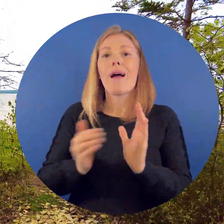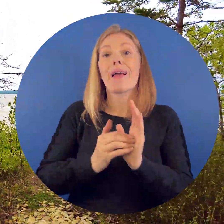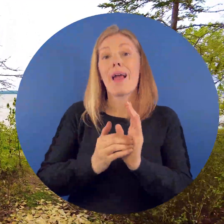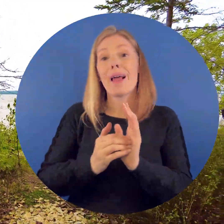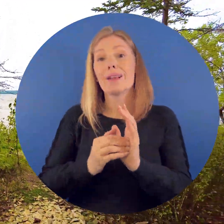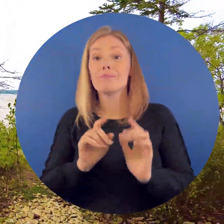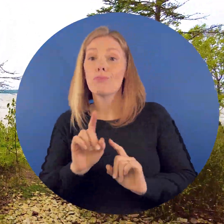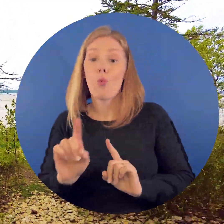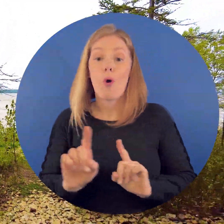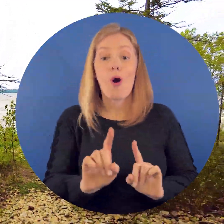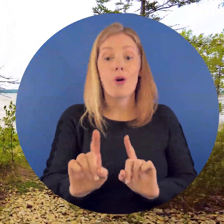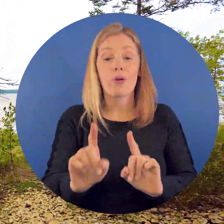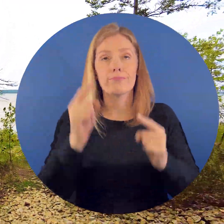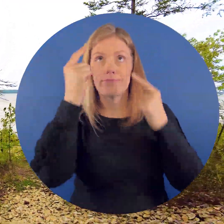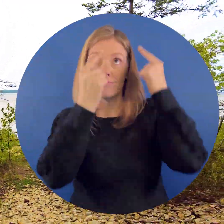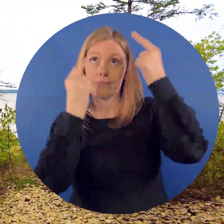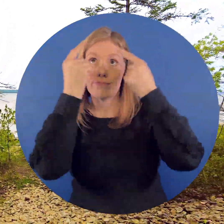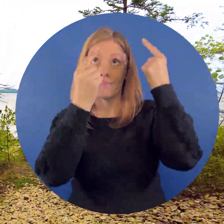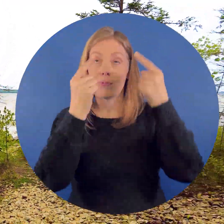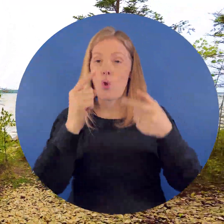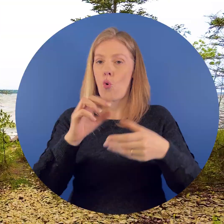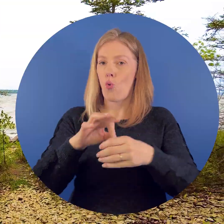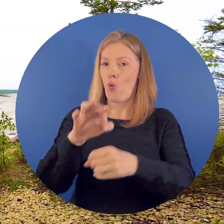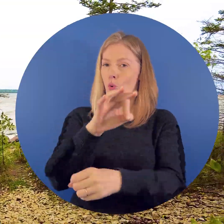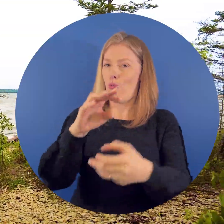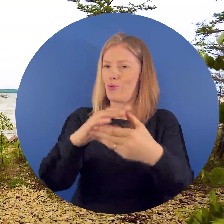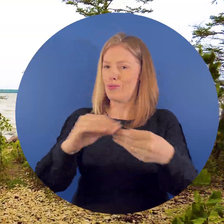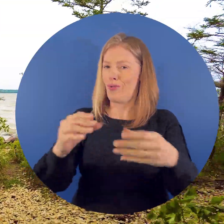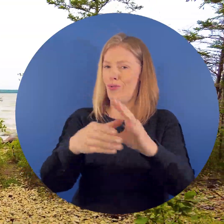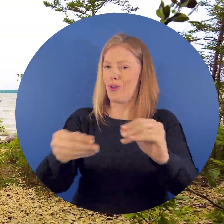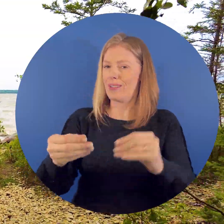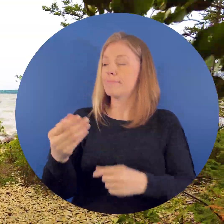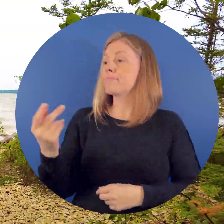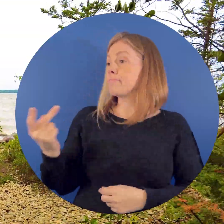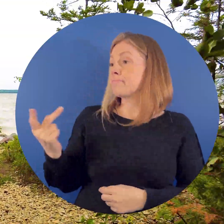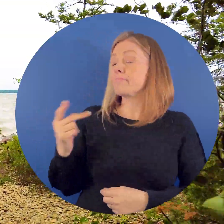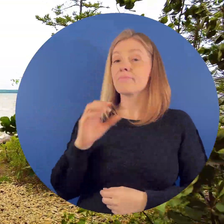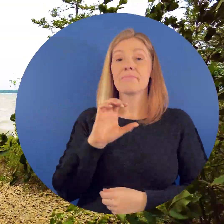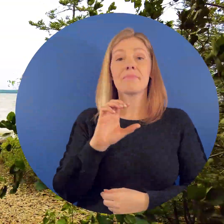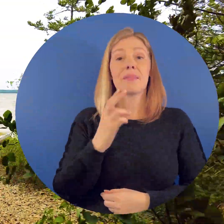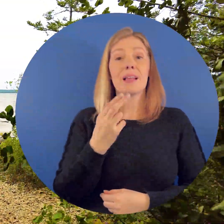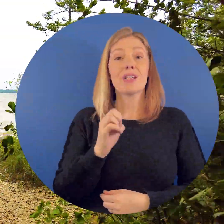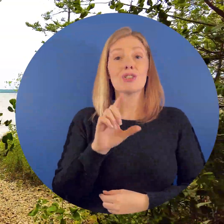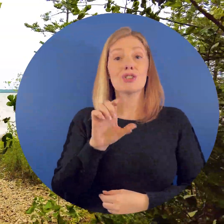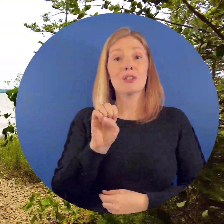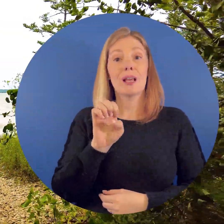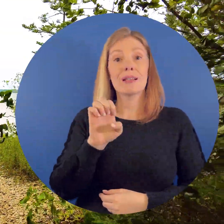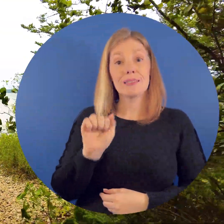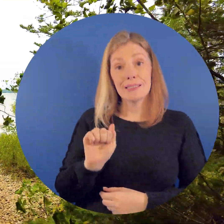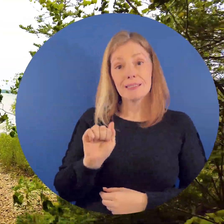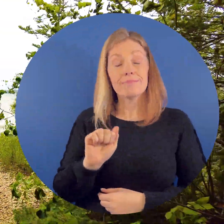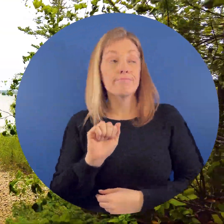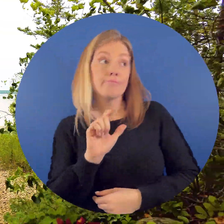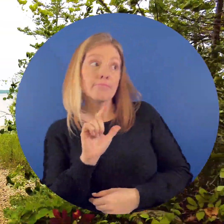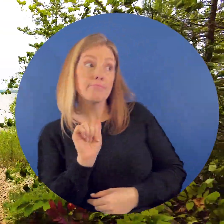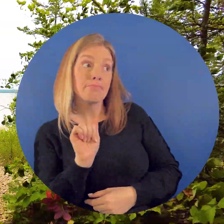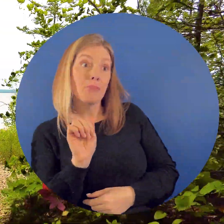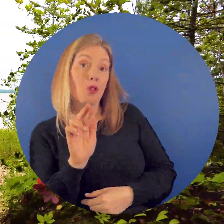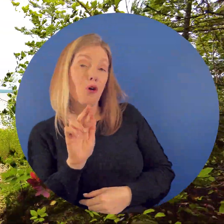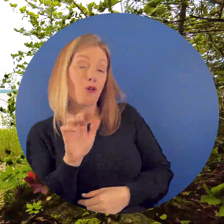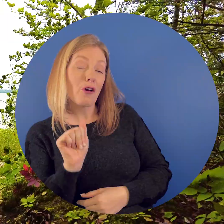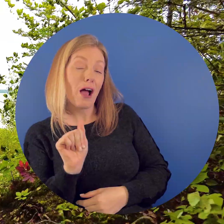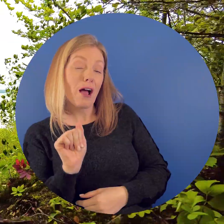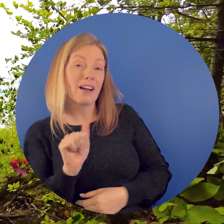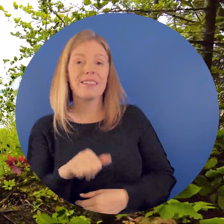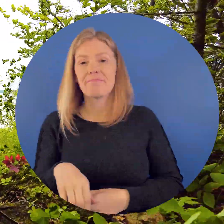Interlake Ghost Stories edition. We are your co-hosts, Chelsey and Laura. Talk to you next time. Thank